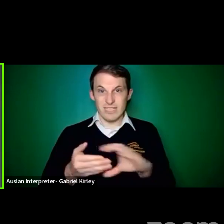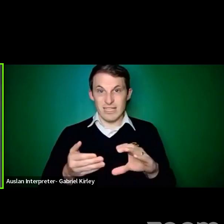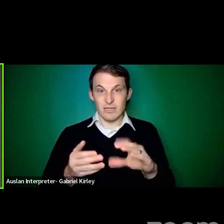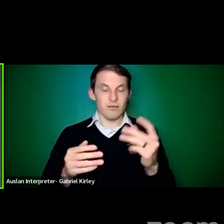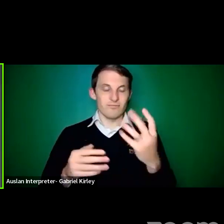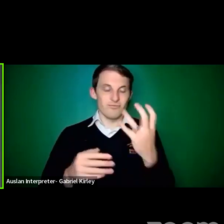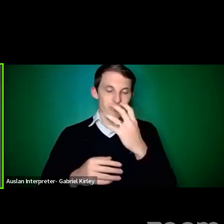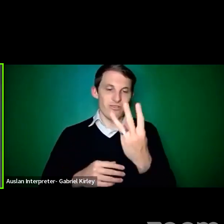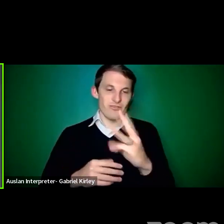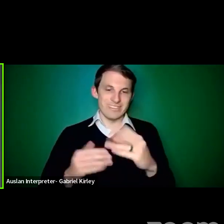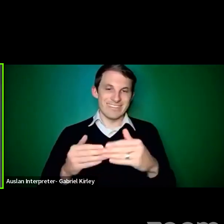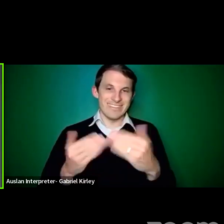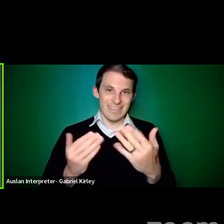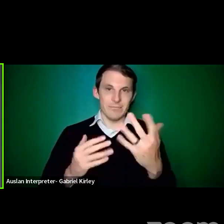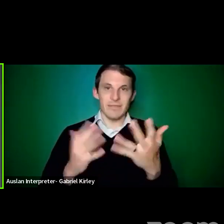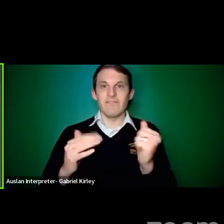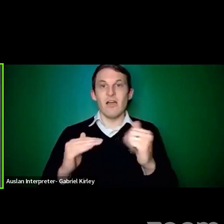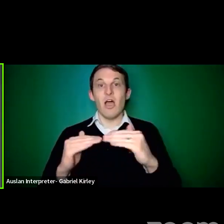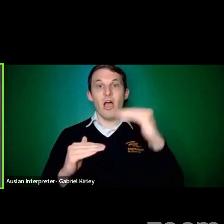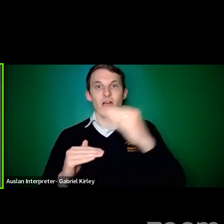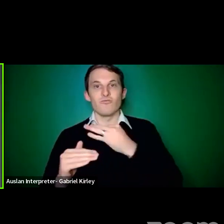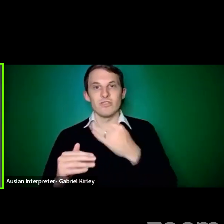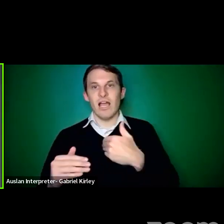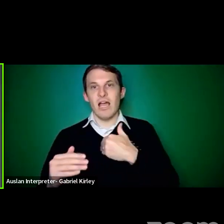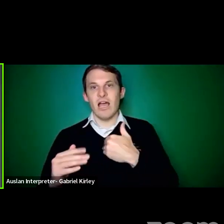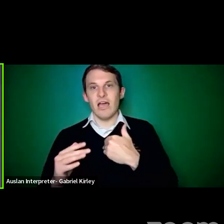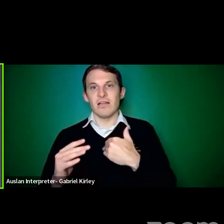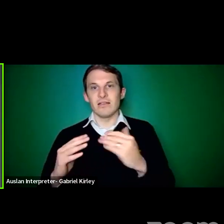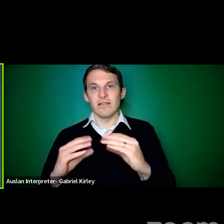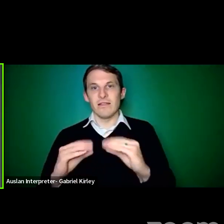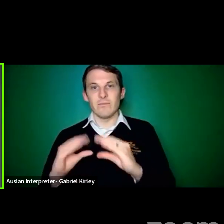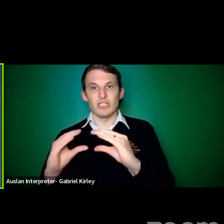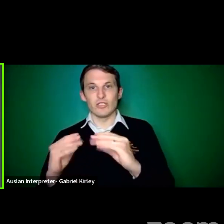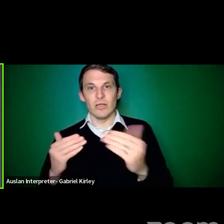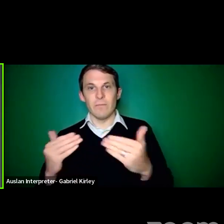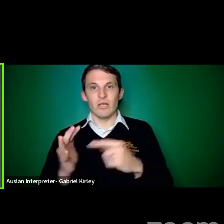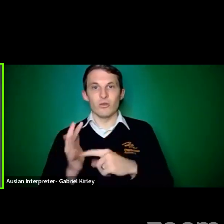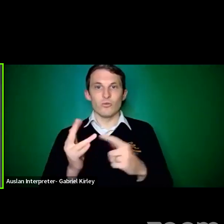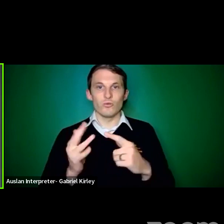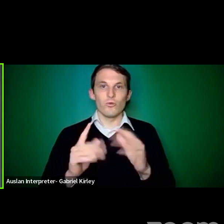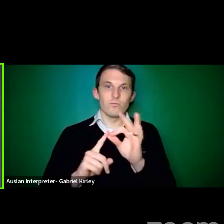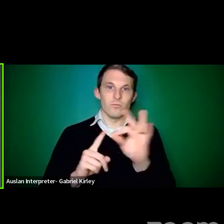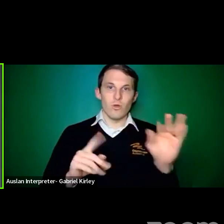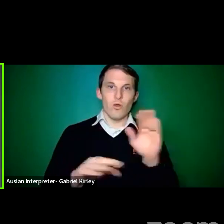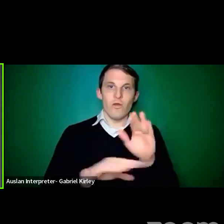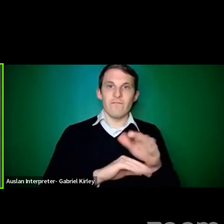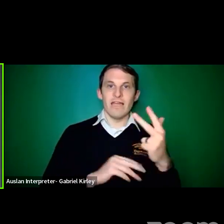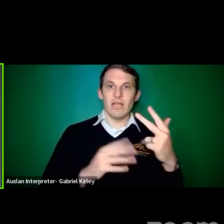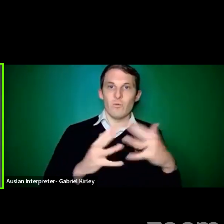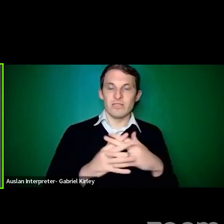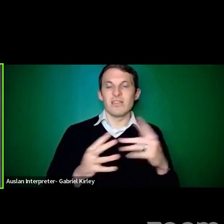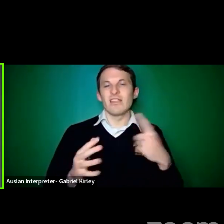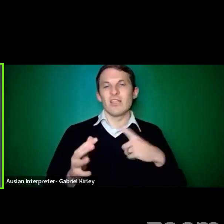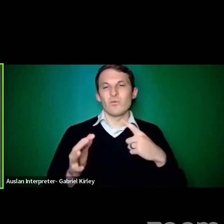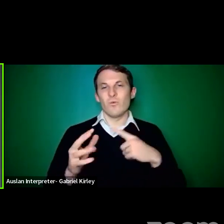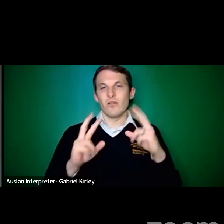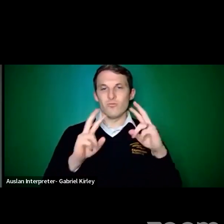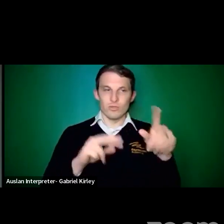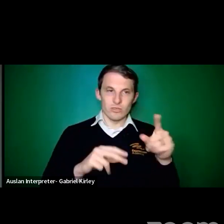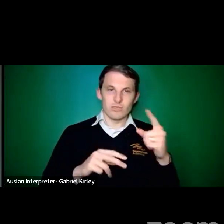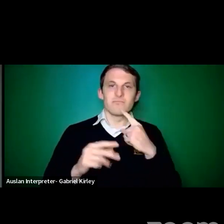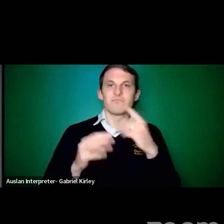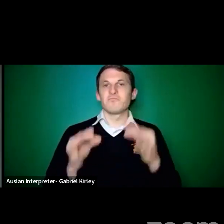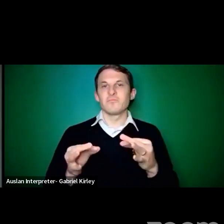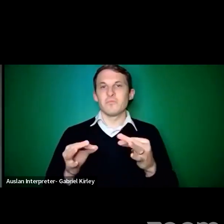of getting myocarditis than if you have an interval 8 weeks or over. So that's why it's 8 weeks apart. Thanks